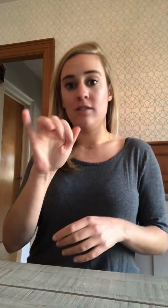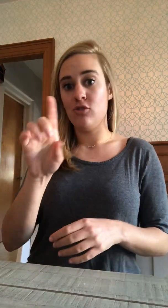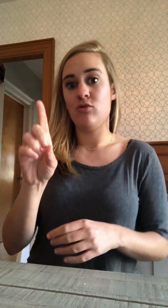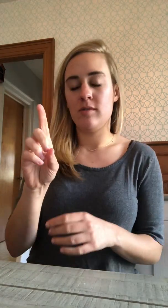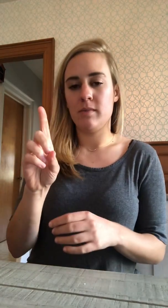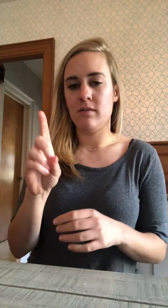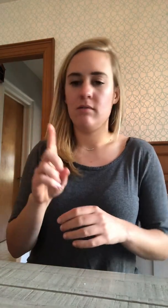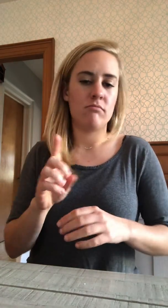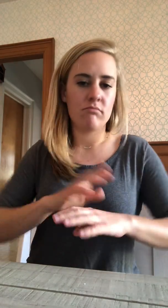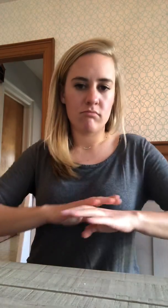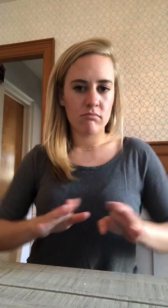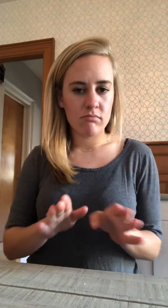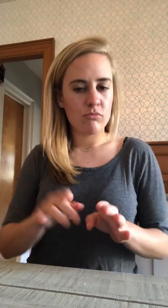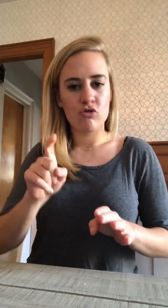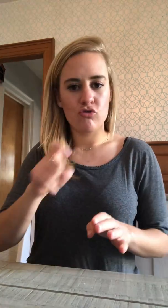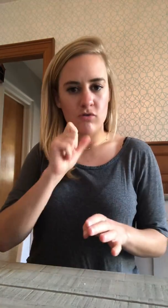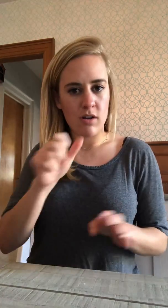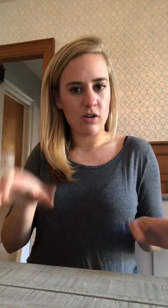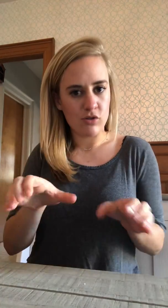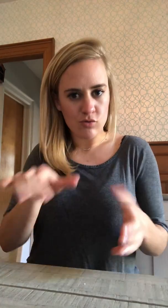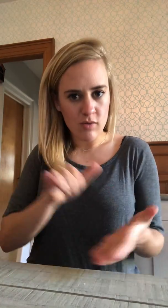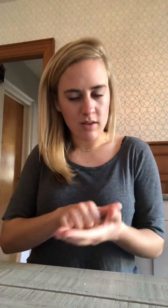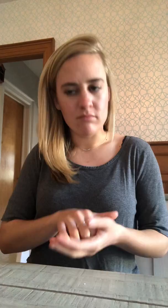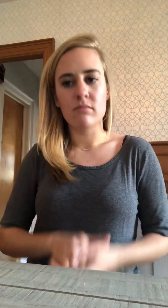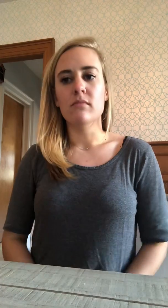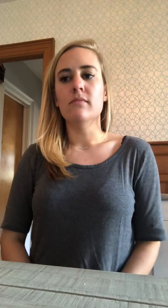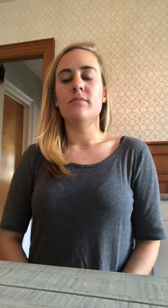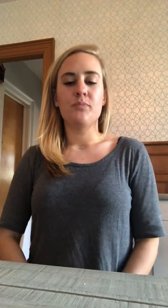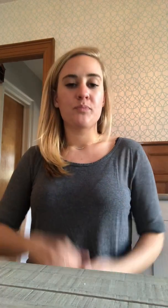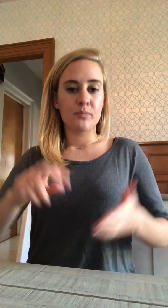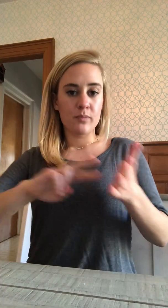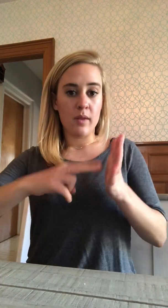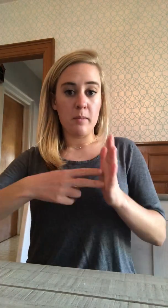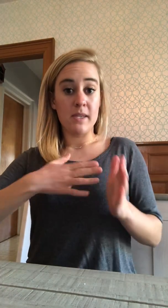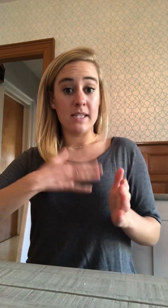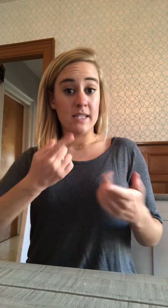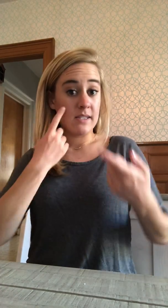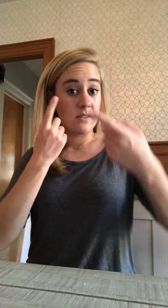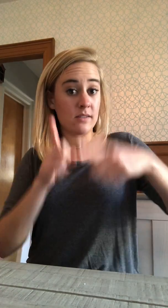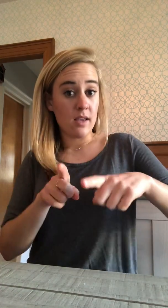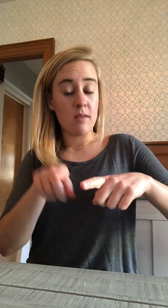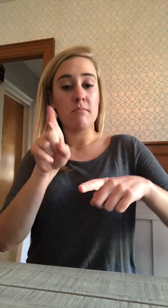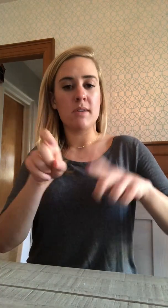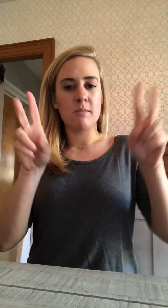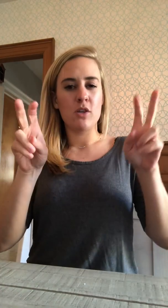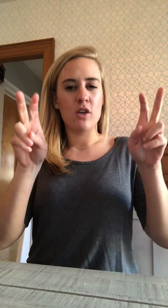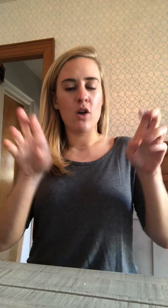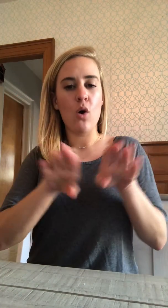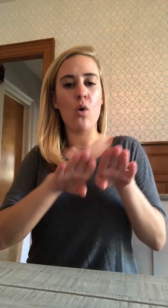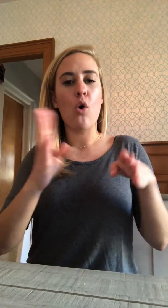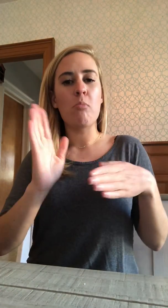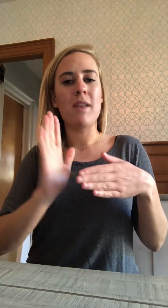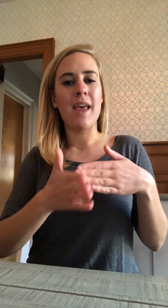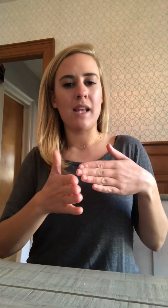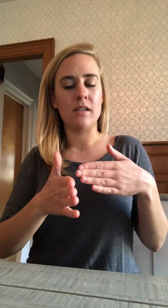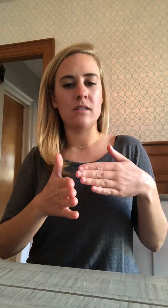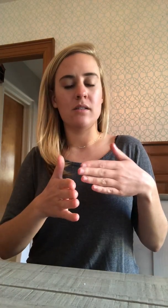done, okay? This means the consent must be open-ended. This is a difficult discussion with